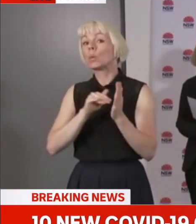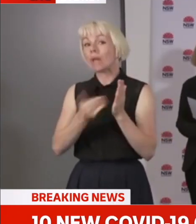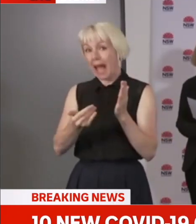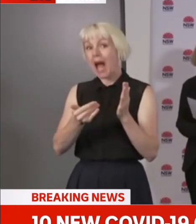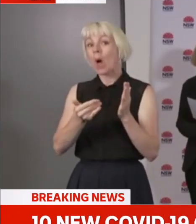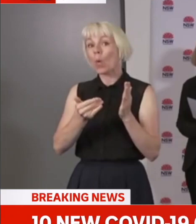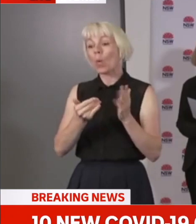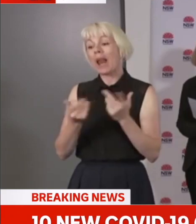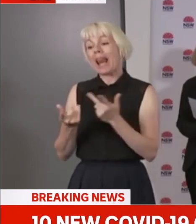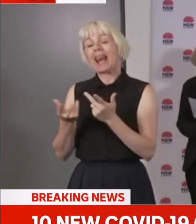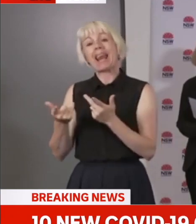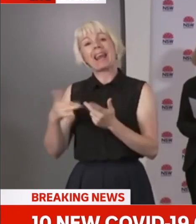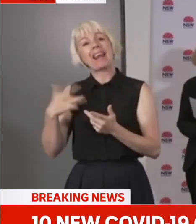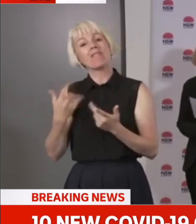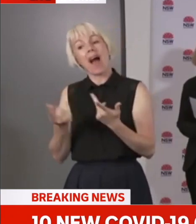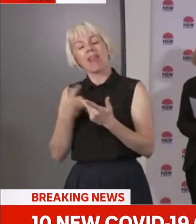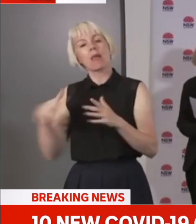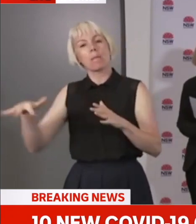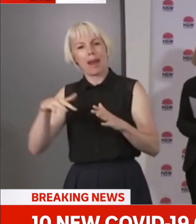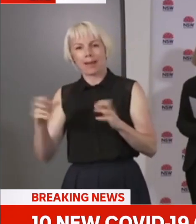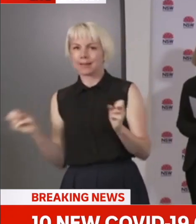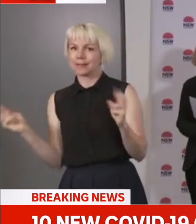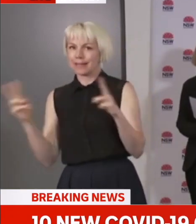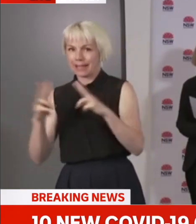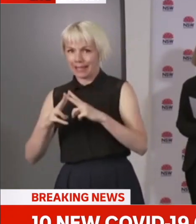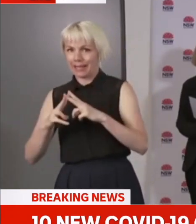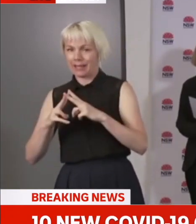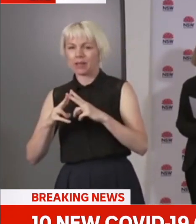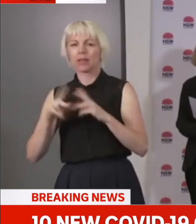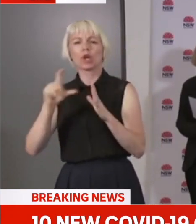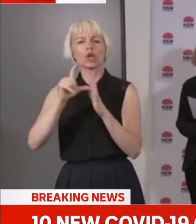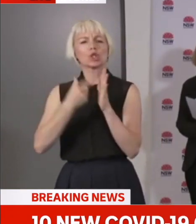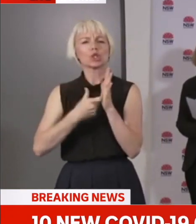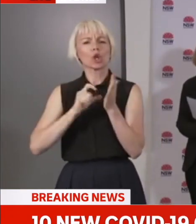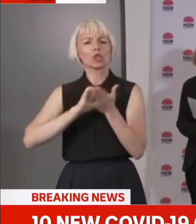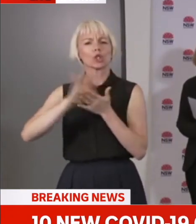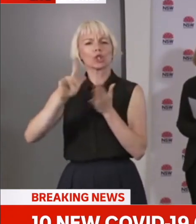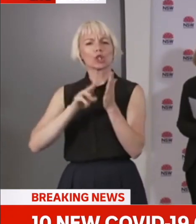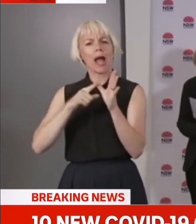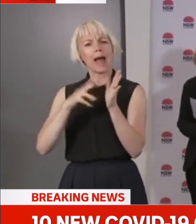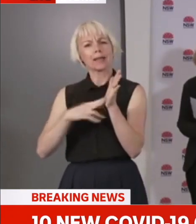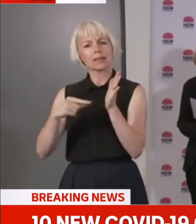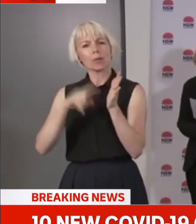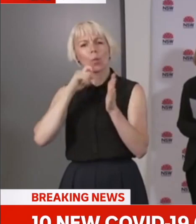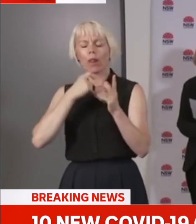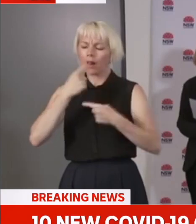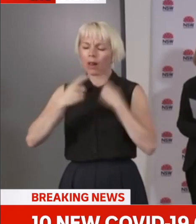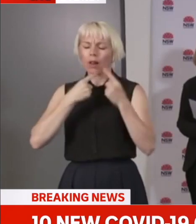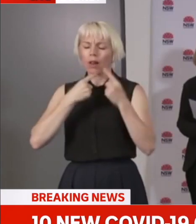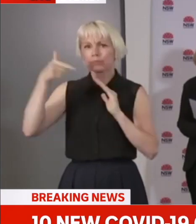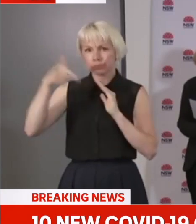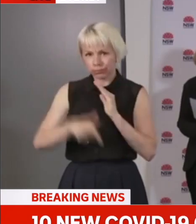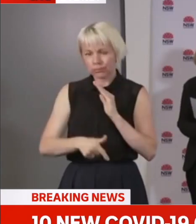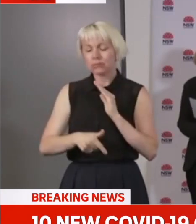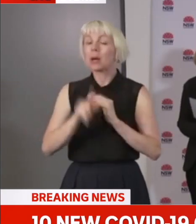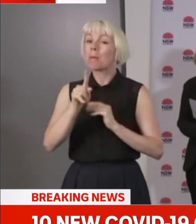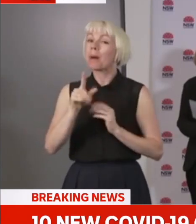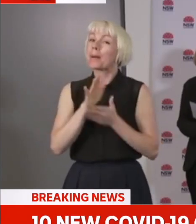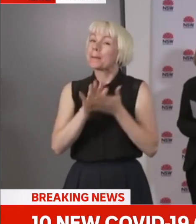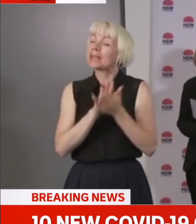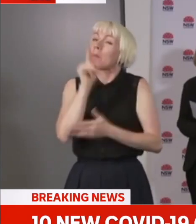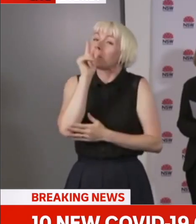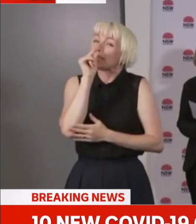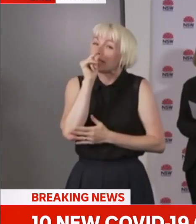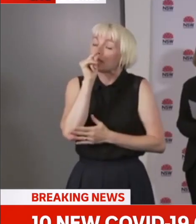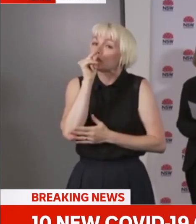back to their home, get back to their other suburbs, and Dr. Chant will elaborate on that. But it does mean there's potential seeding outside of